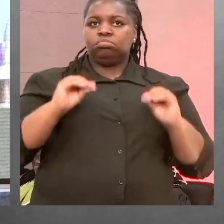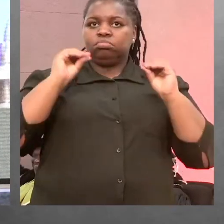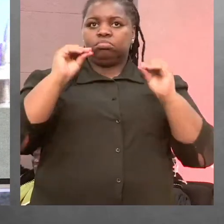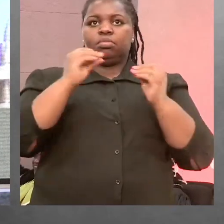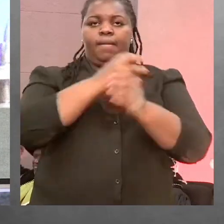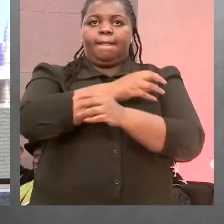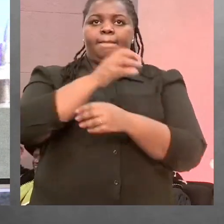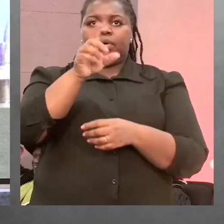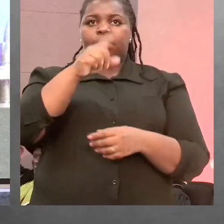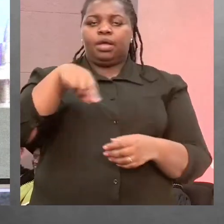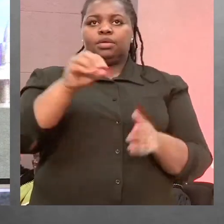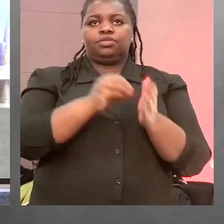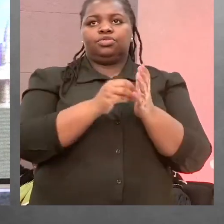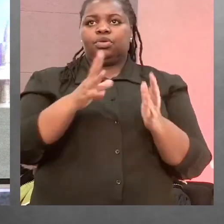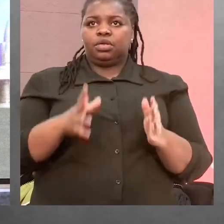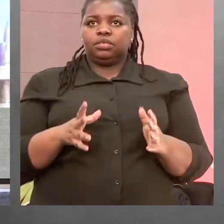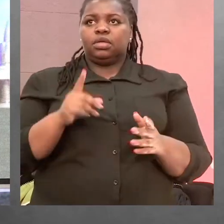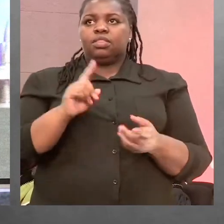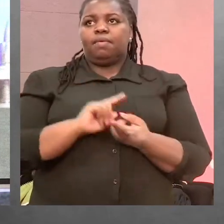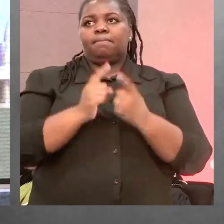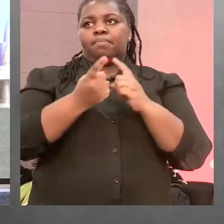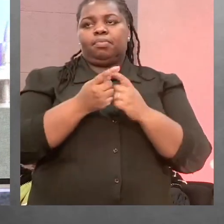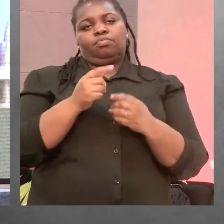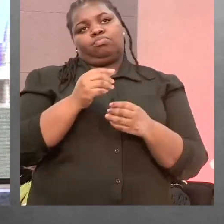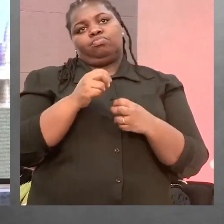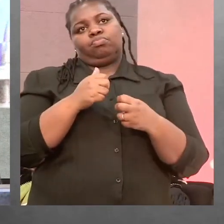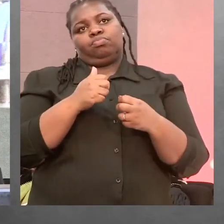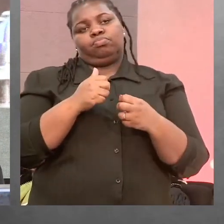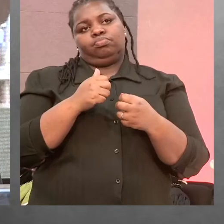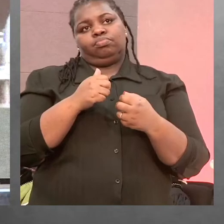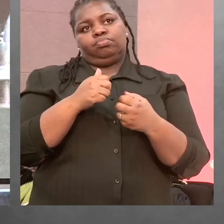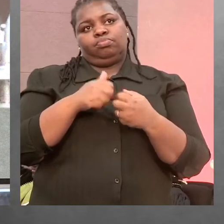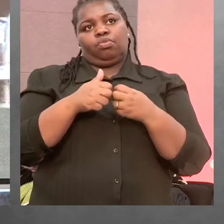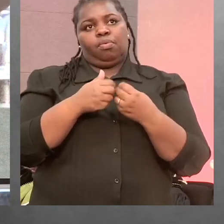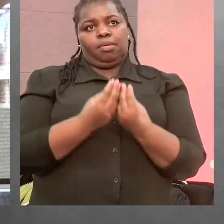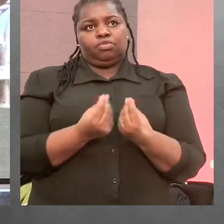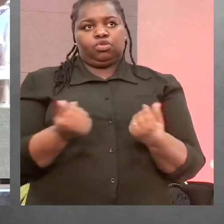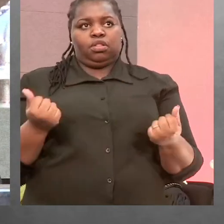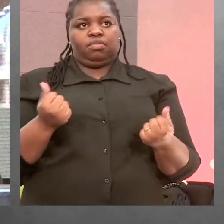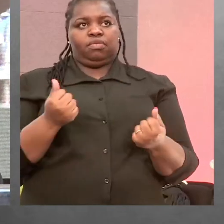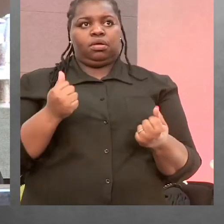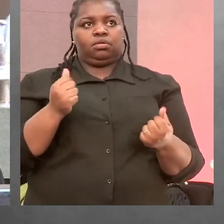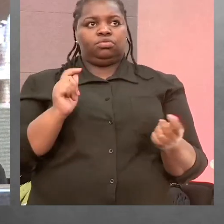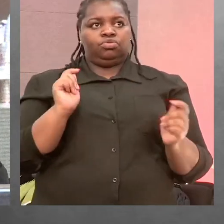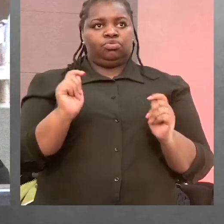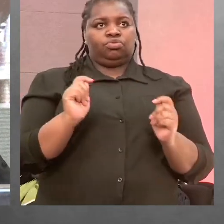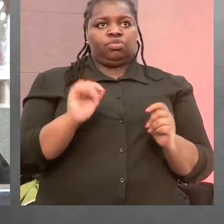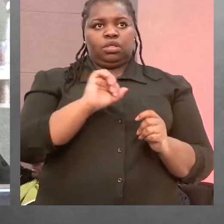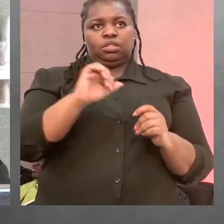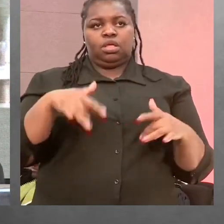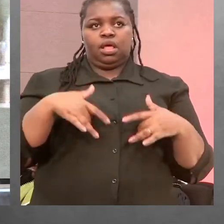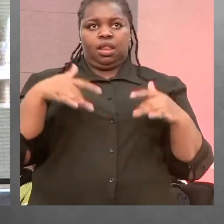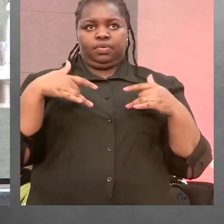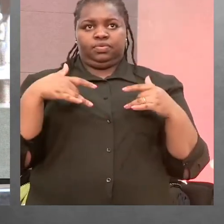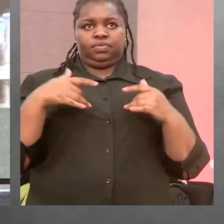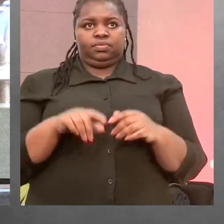Empower our students to become the problem solvers and leaders of tomorrow. Your dedication shapes lives and destinies.